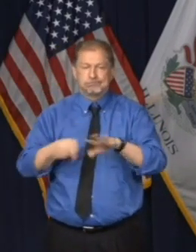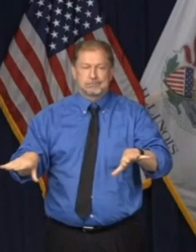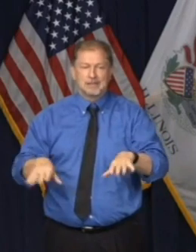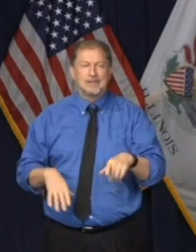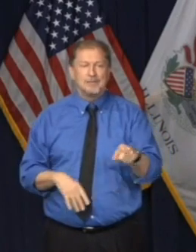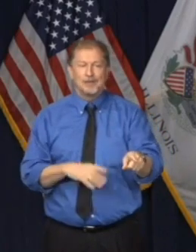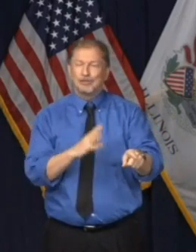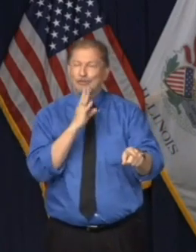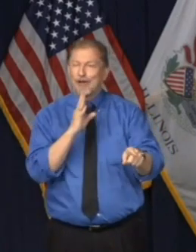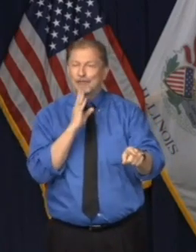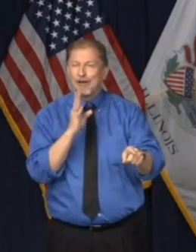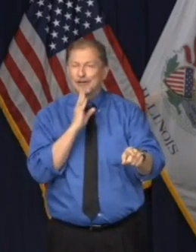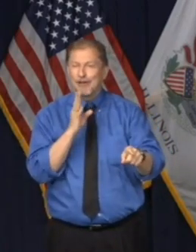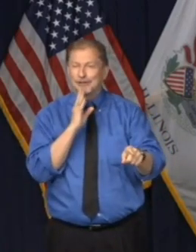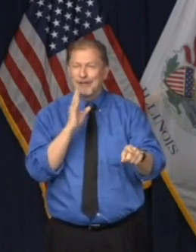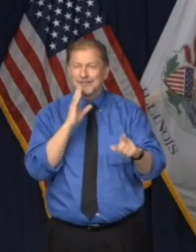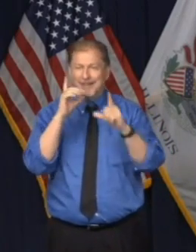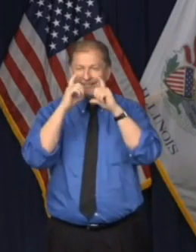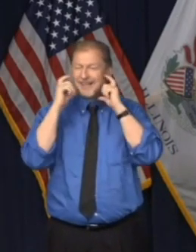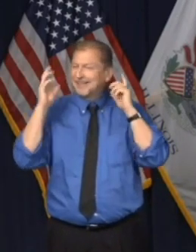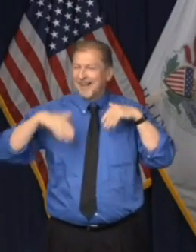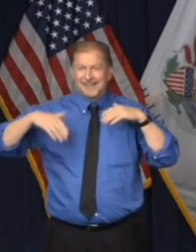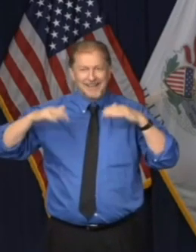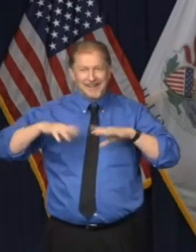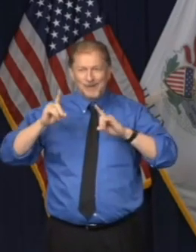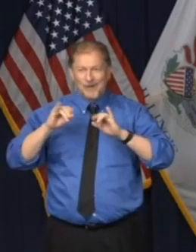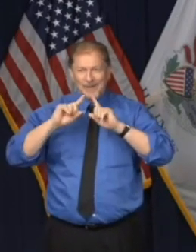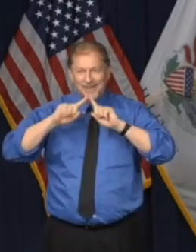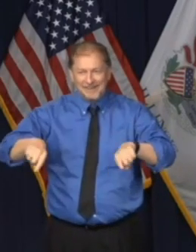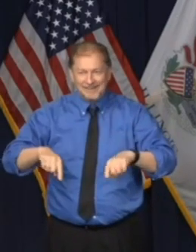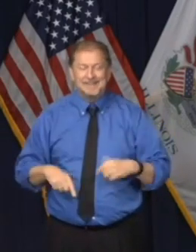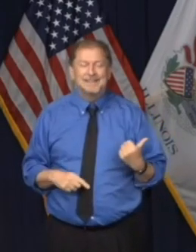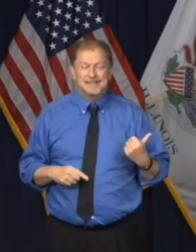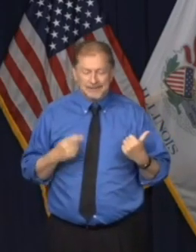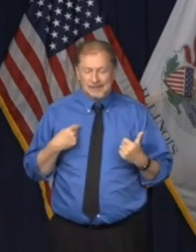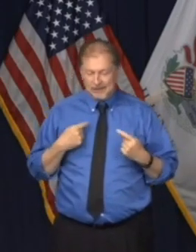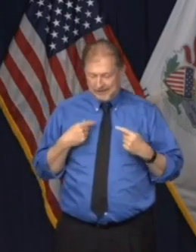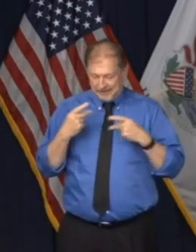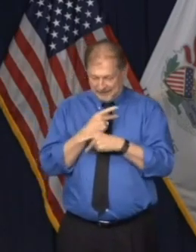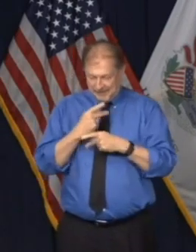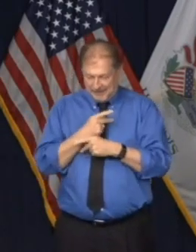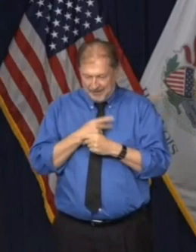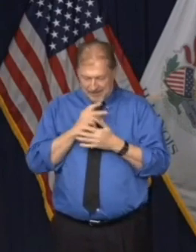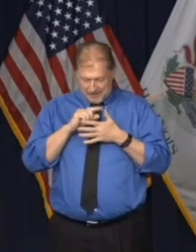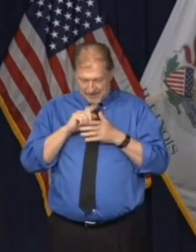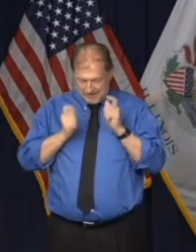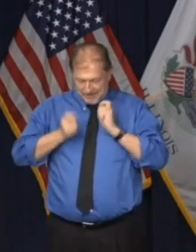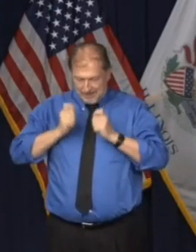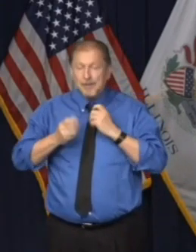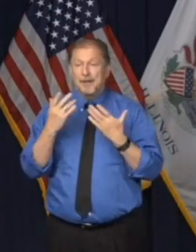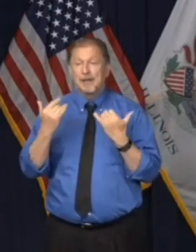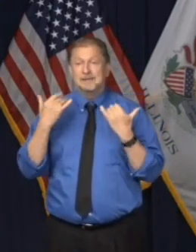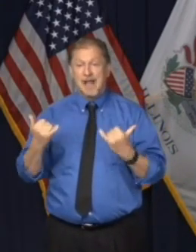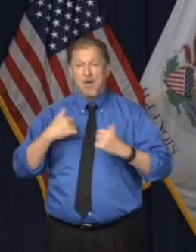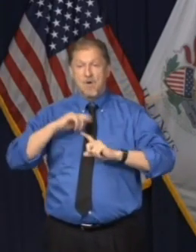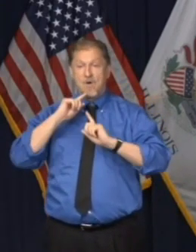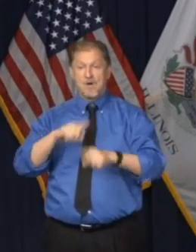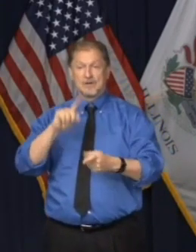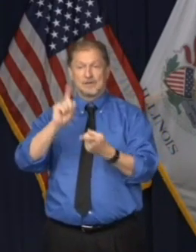for a while. When are you going to decide? Well, we're trying to put it together with the other things that we want to change about our